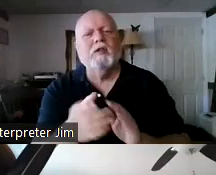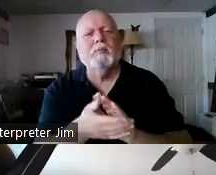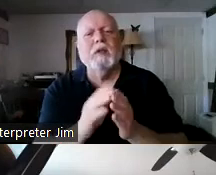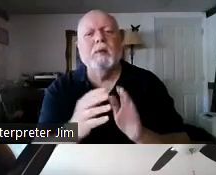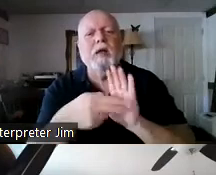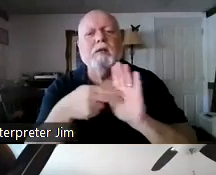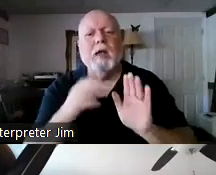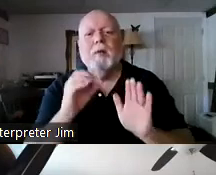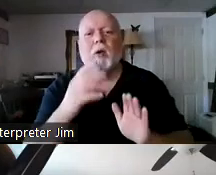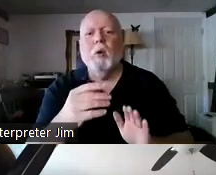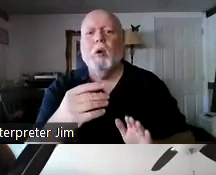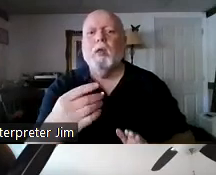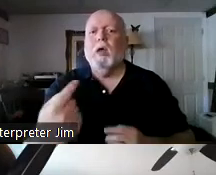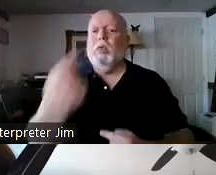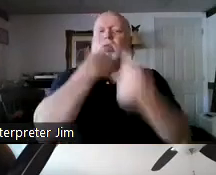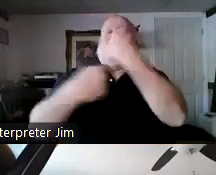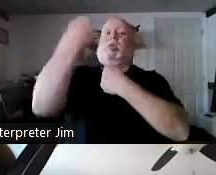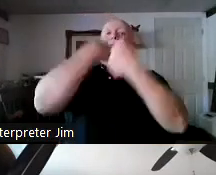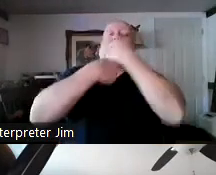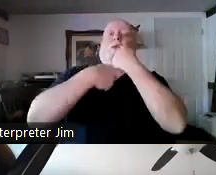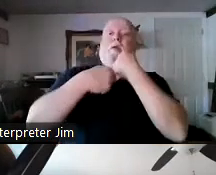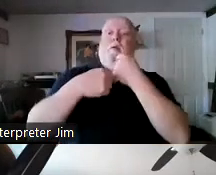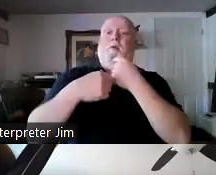face. So be more,